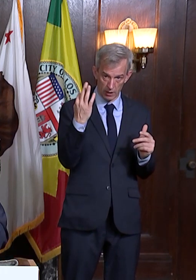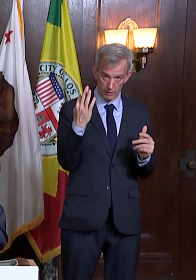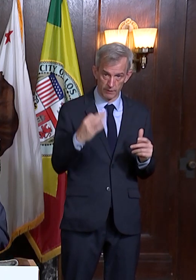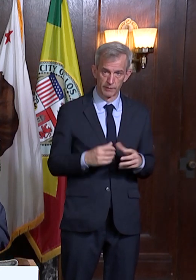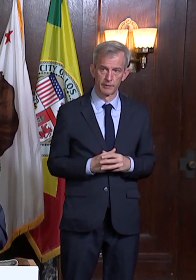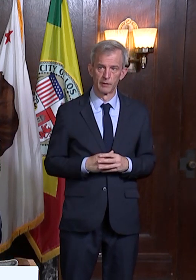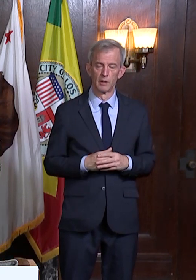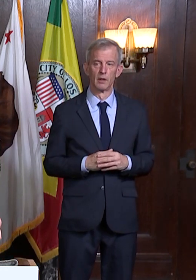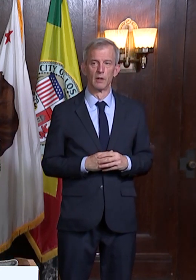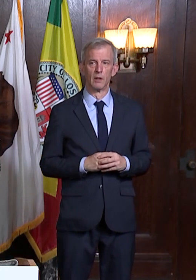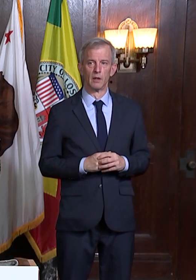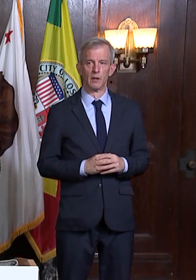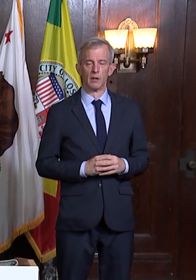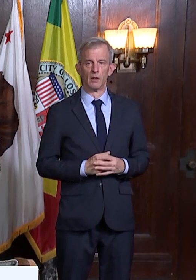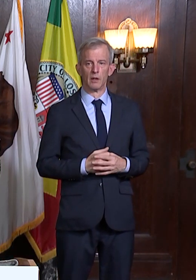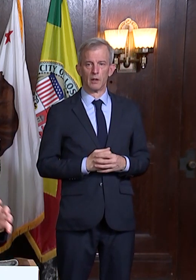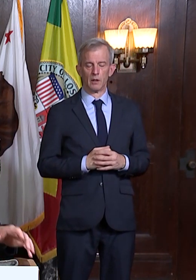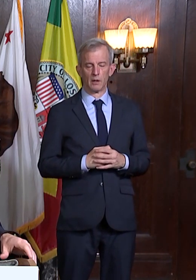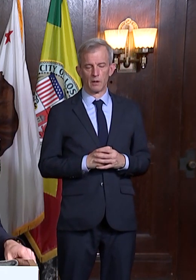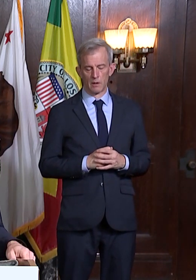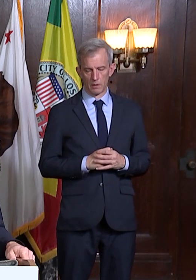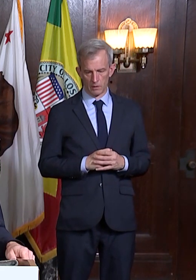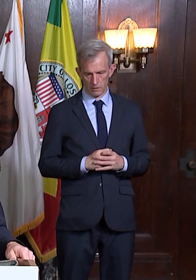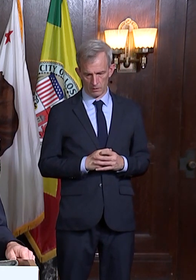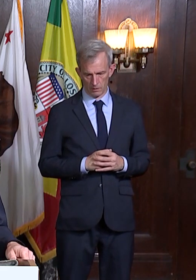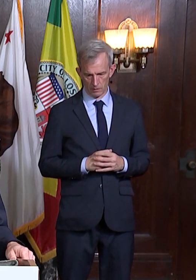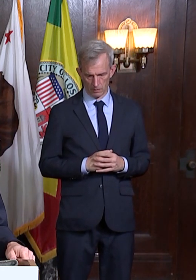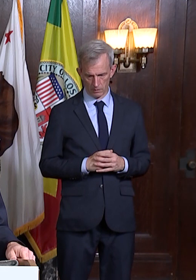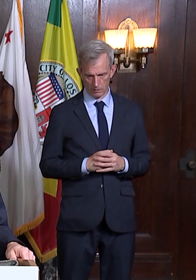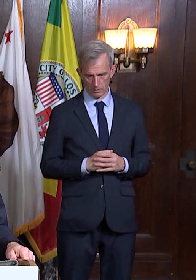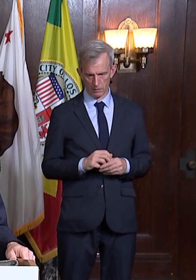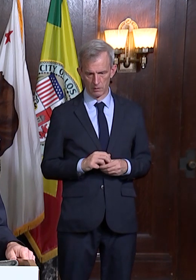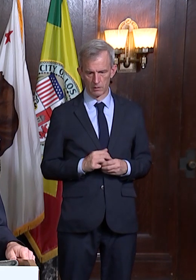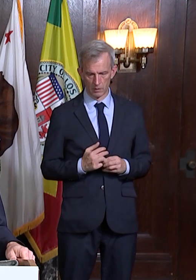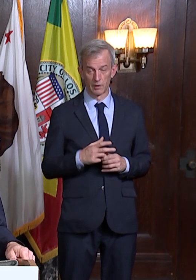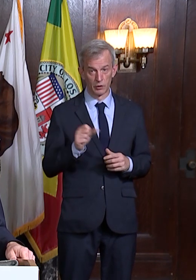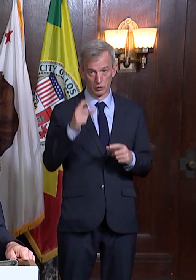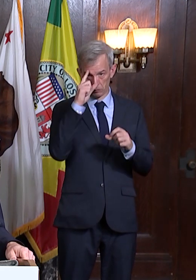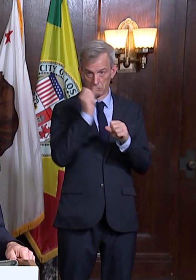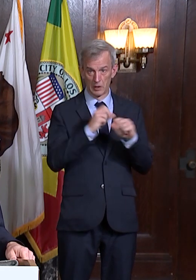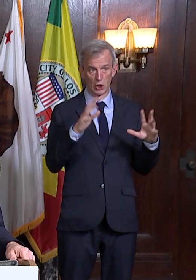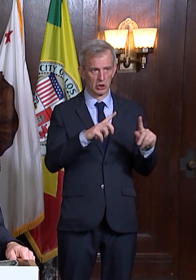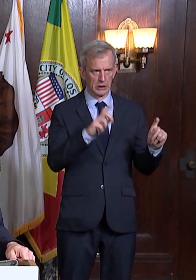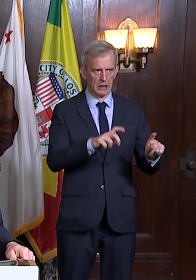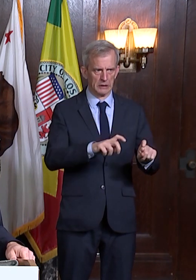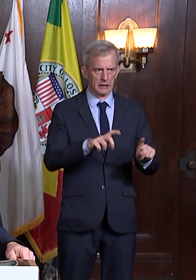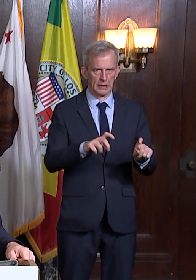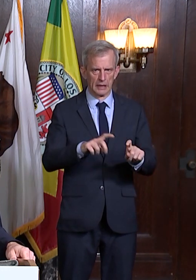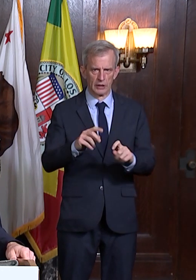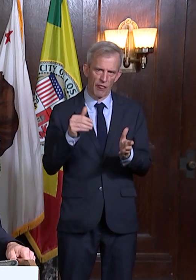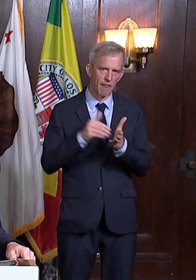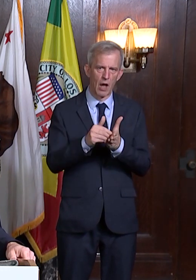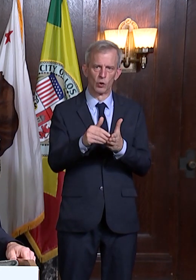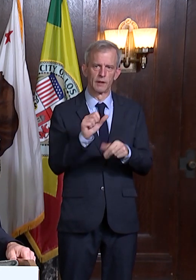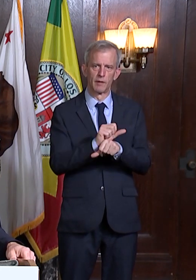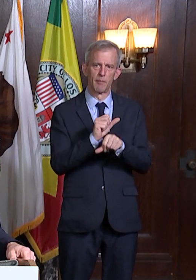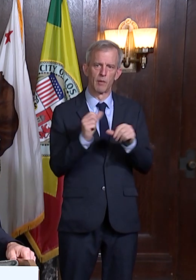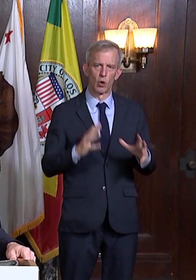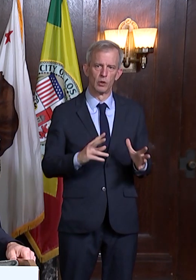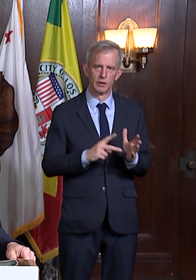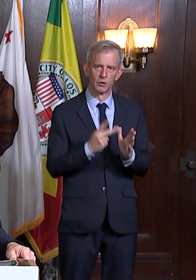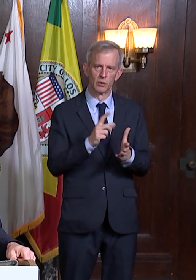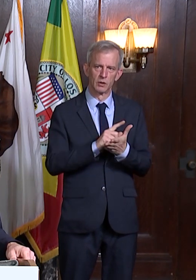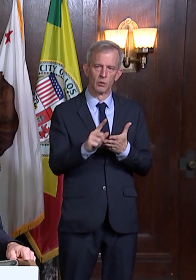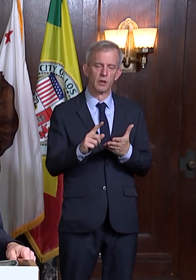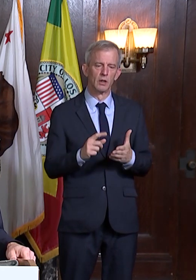standing that up for hundreds of employees, even thousands potentially, twice a week was a little complex, so we gave employees and departments the